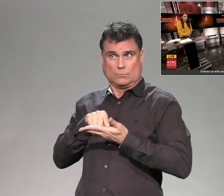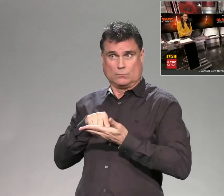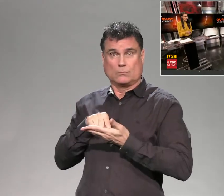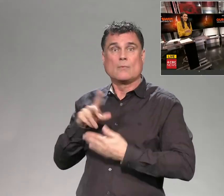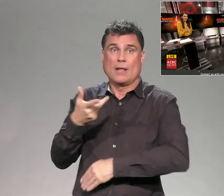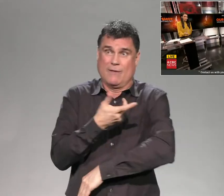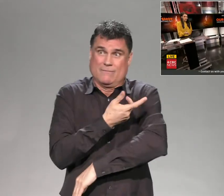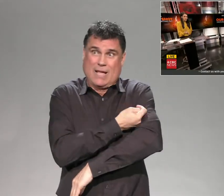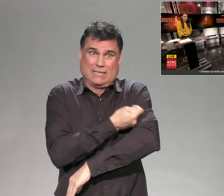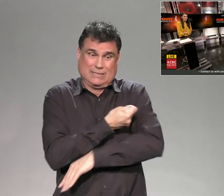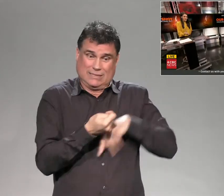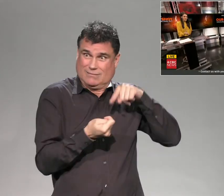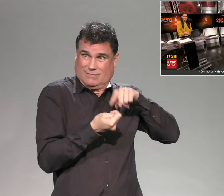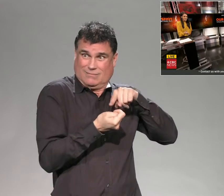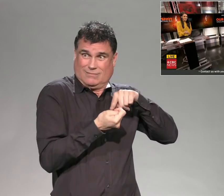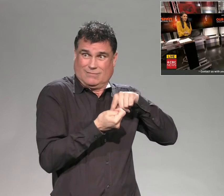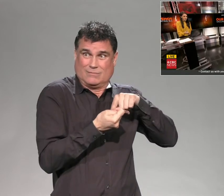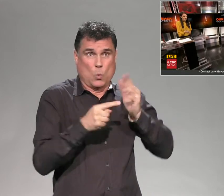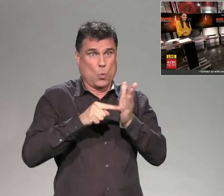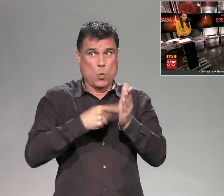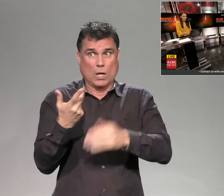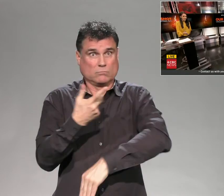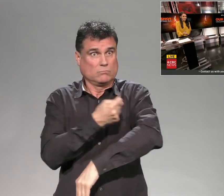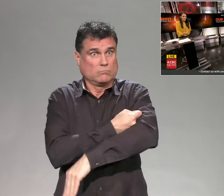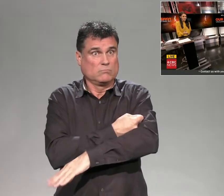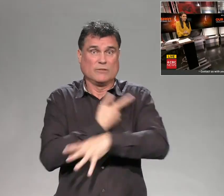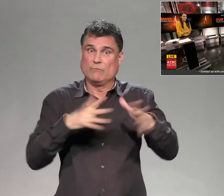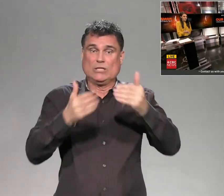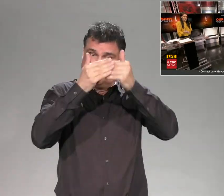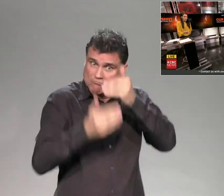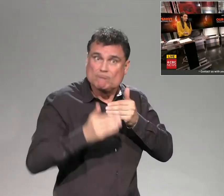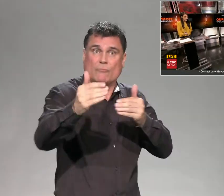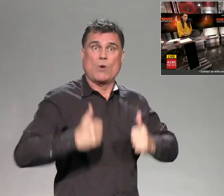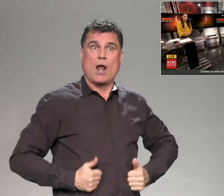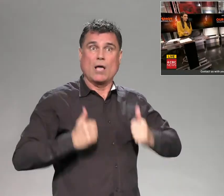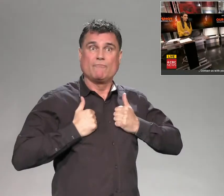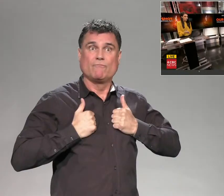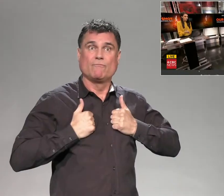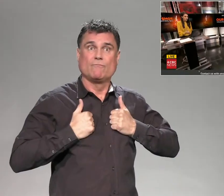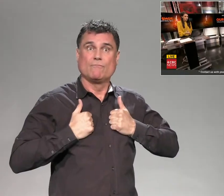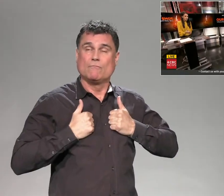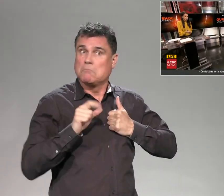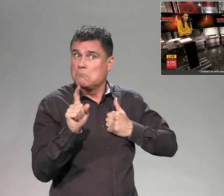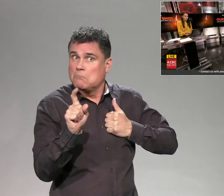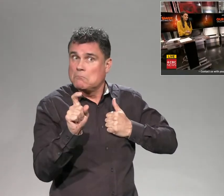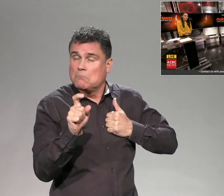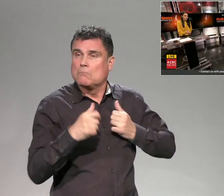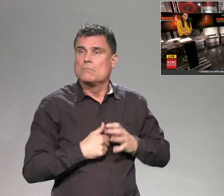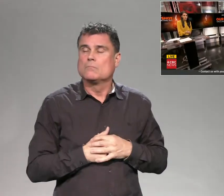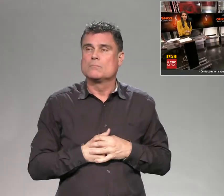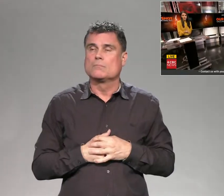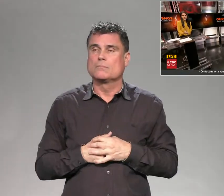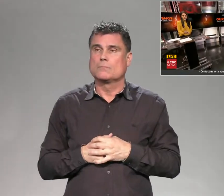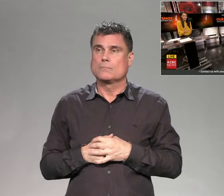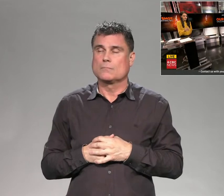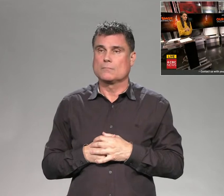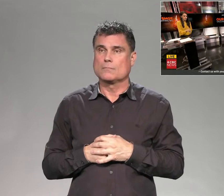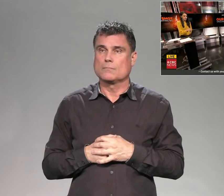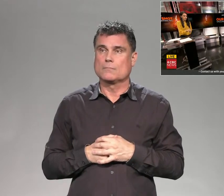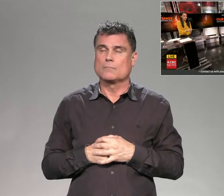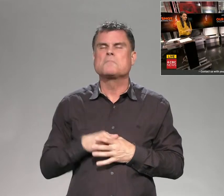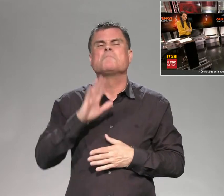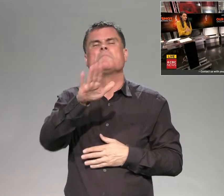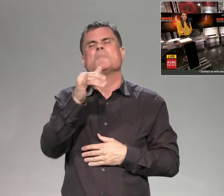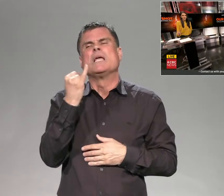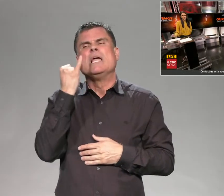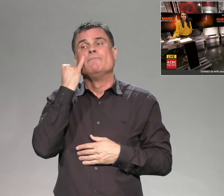the booster, how long does it last? And can we take another vaccine like Moderna if our first shot came from Pfizer? So that's sort of